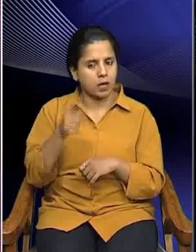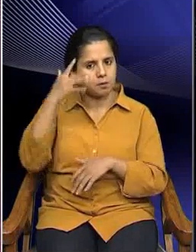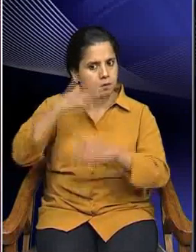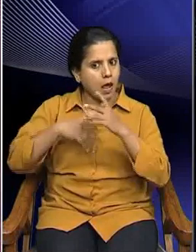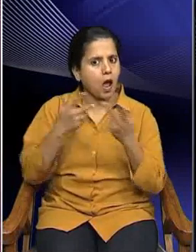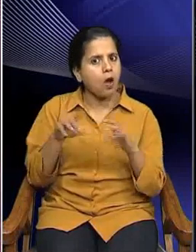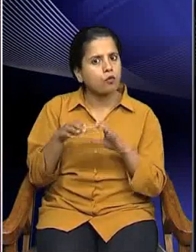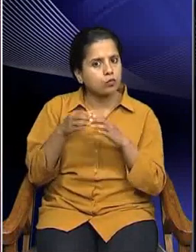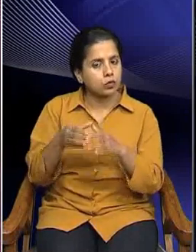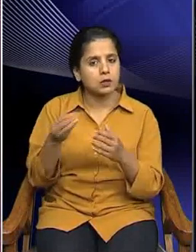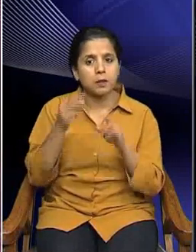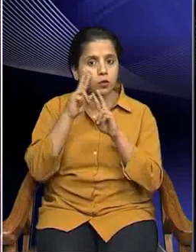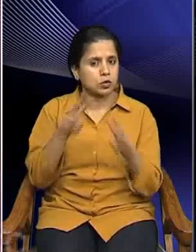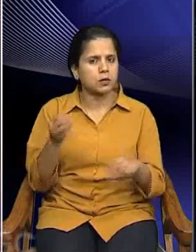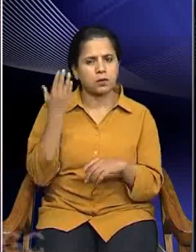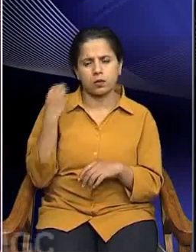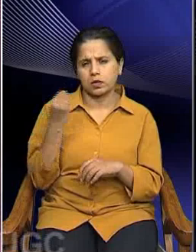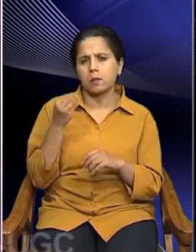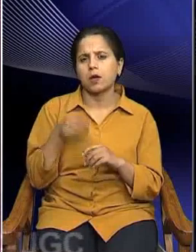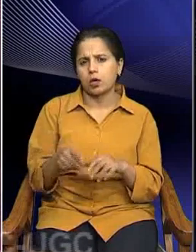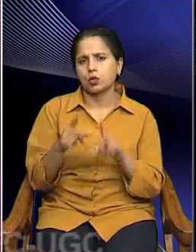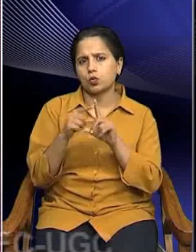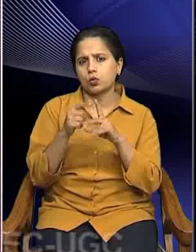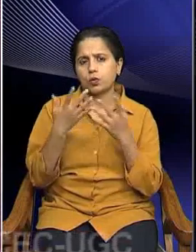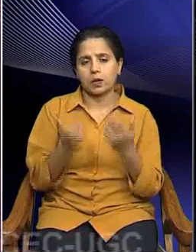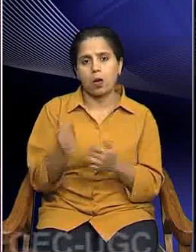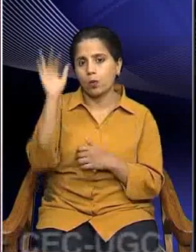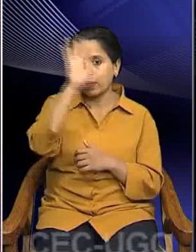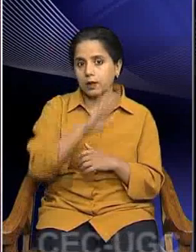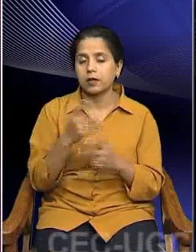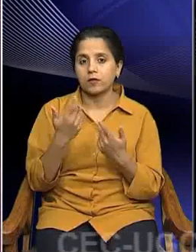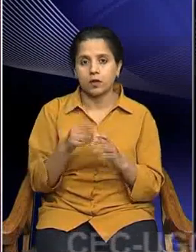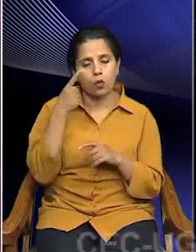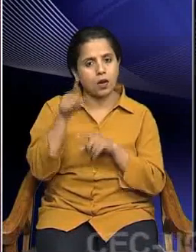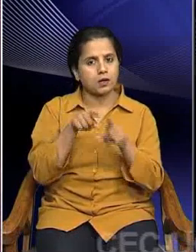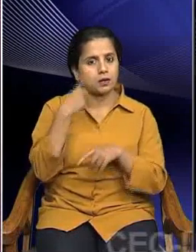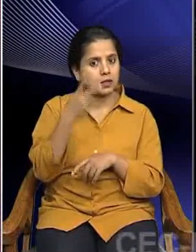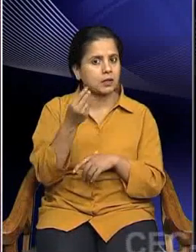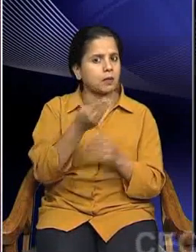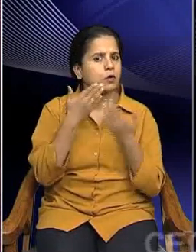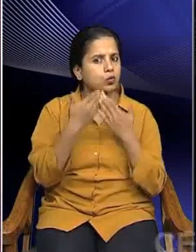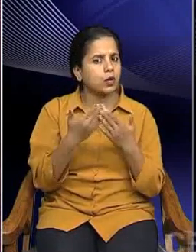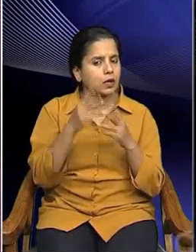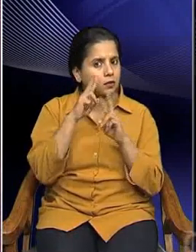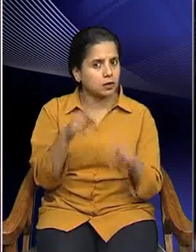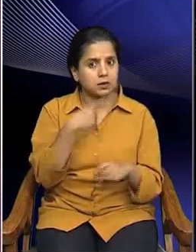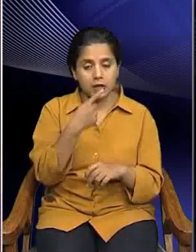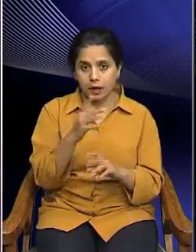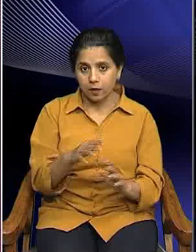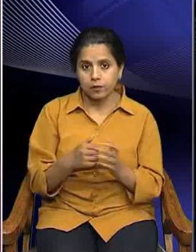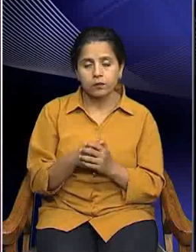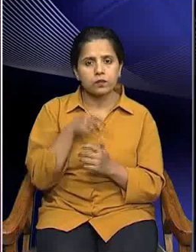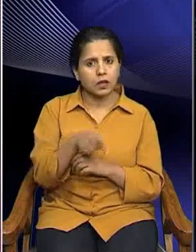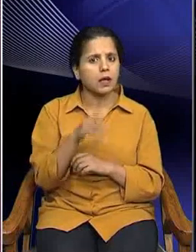research which has been done recently in some part of India, for example, this is one of the study which says that it's